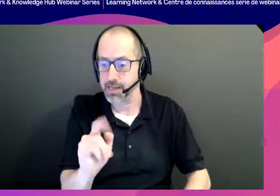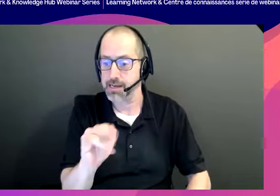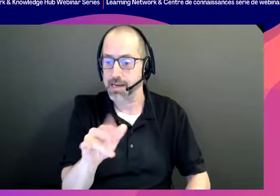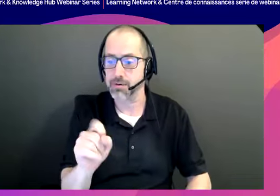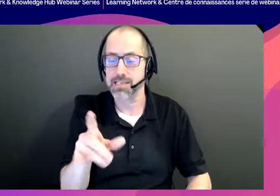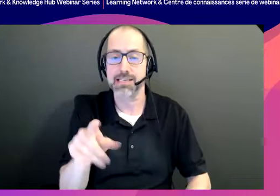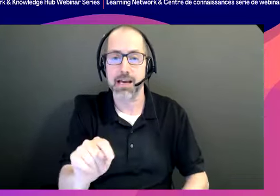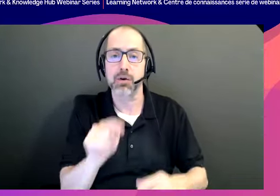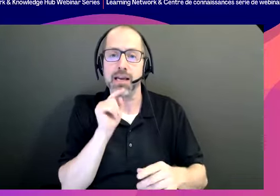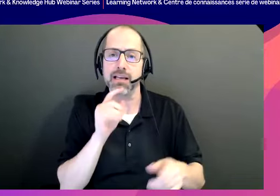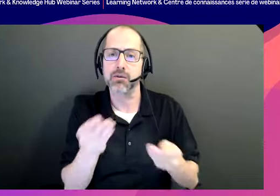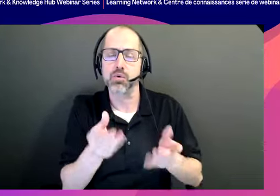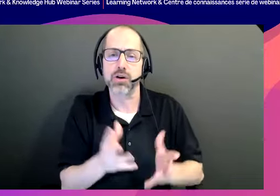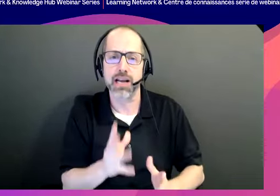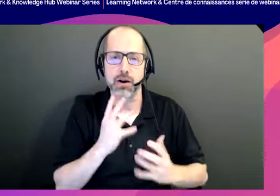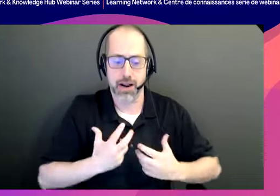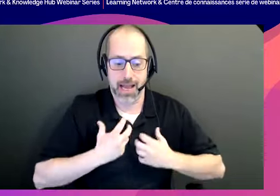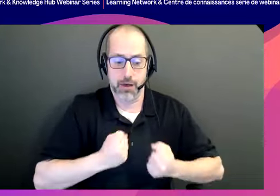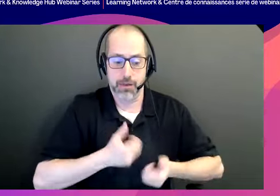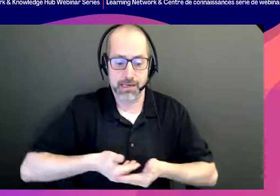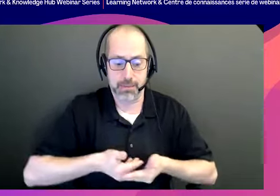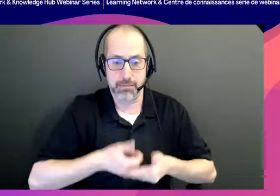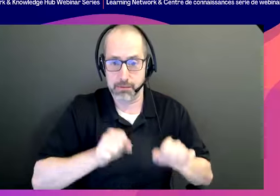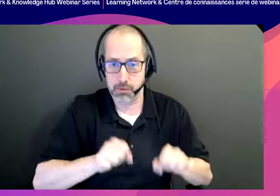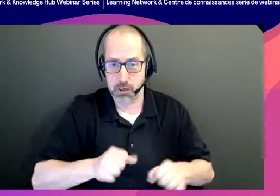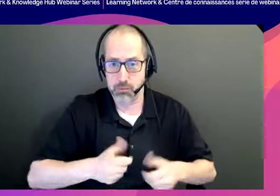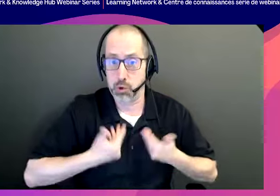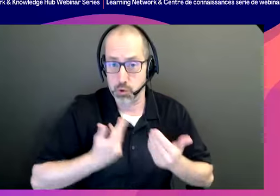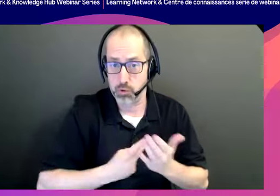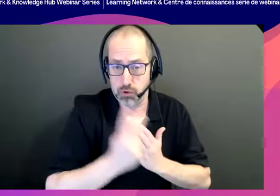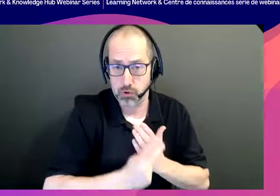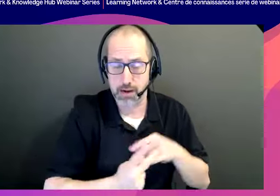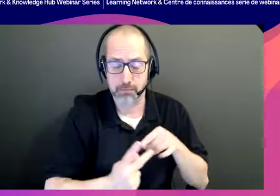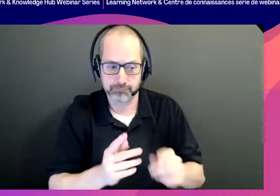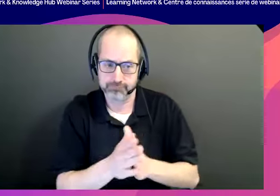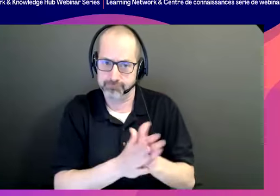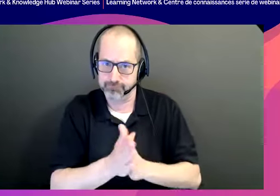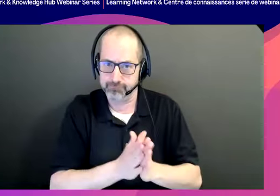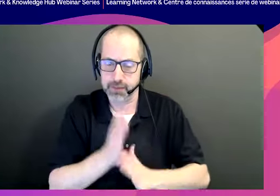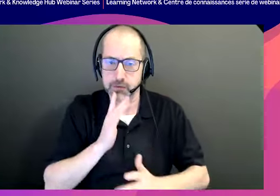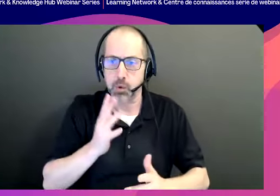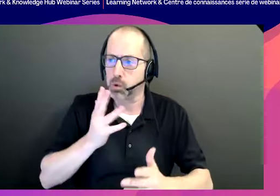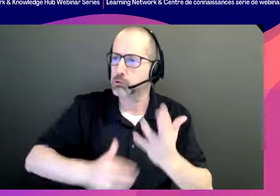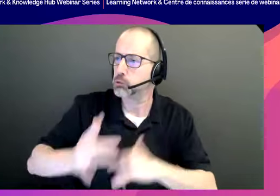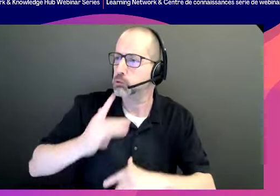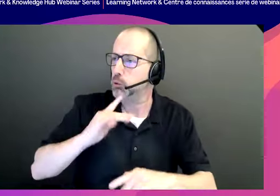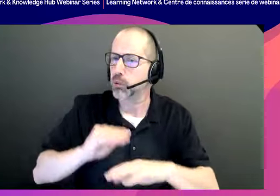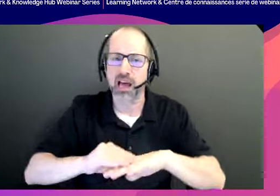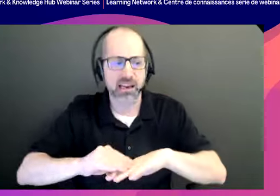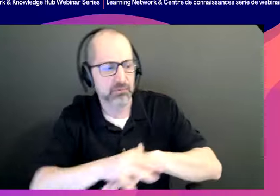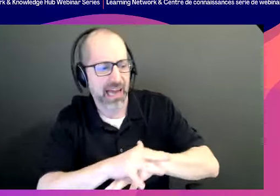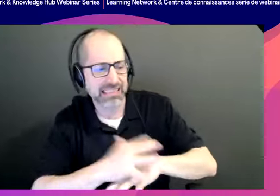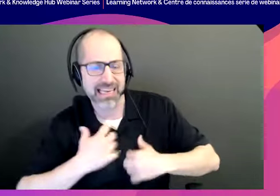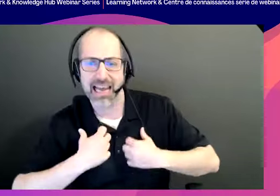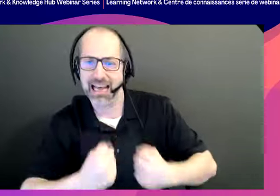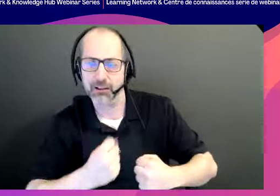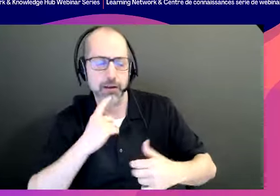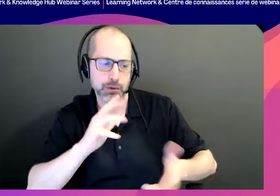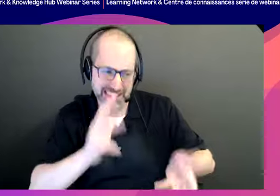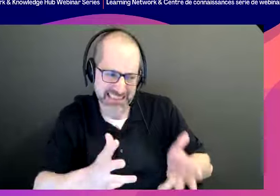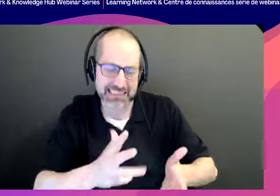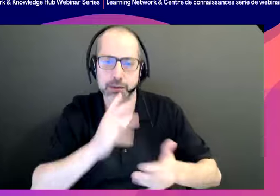Youth Pregnancy and Parenting Program. Carrie has a passion for addressing social determinants of health in order to improve outcomes for